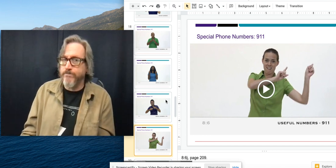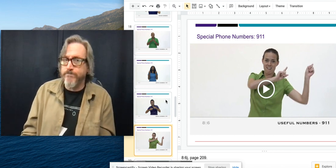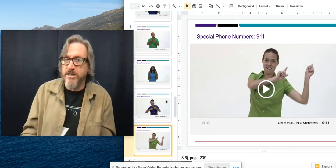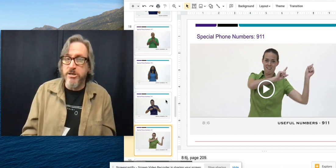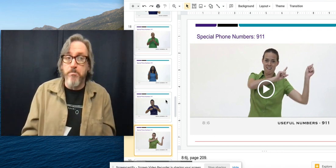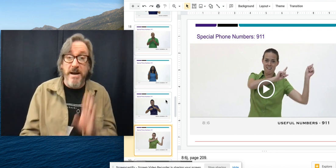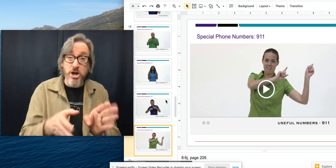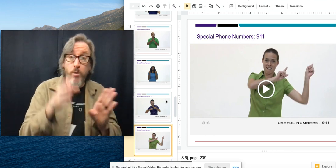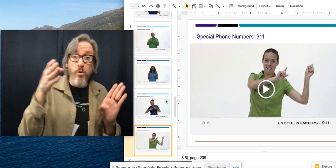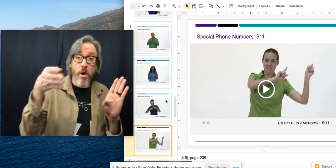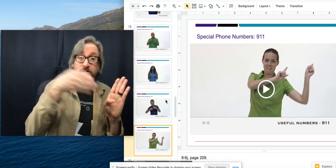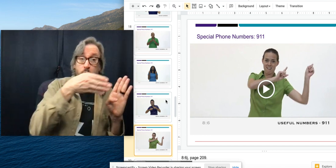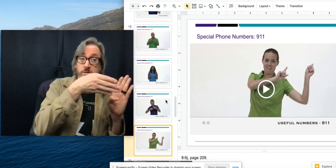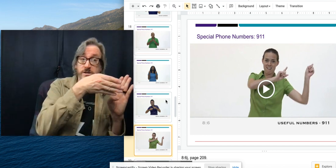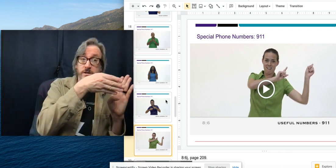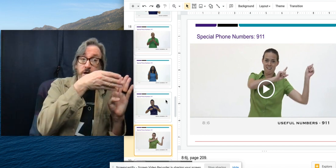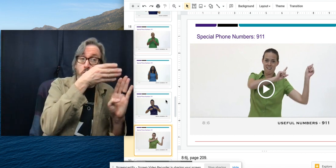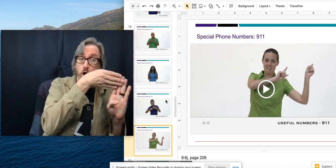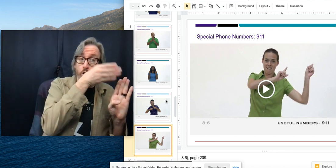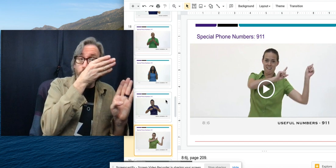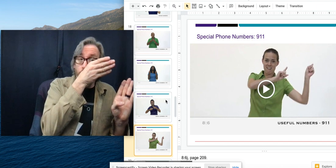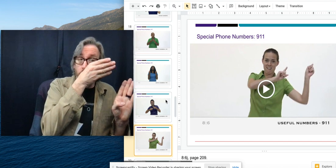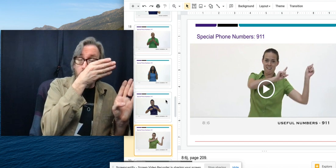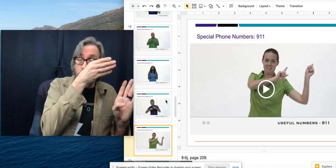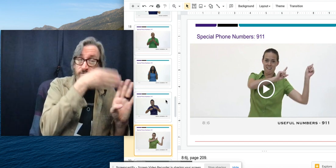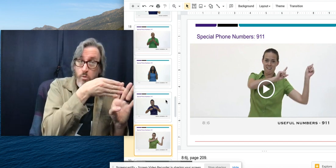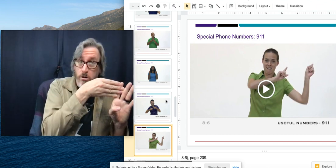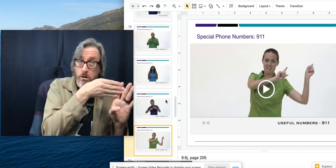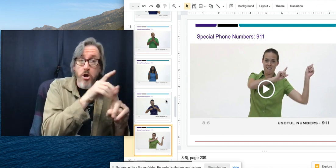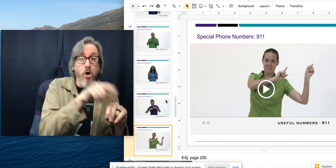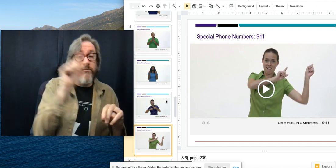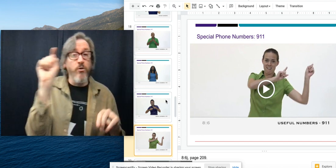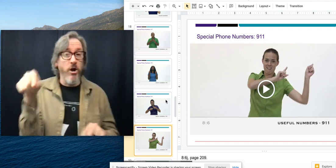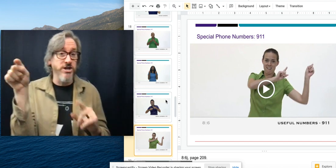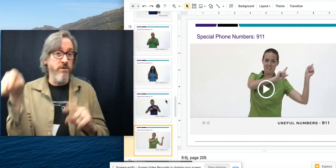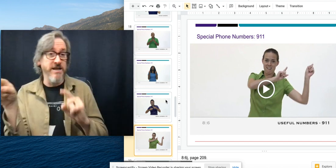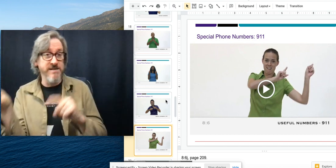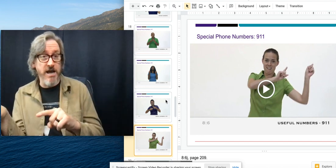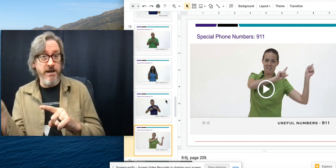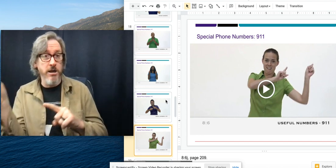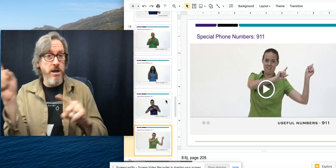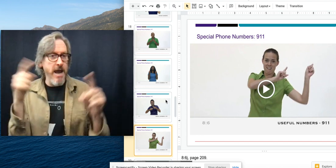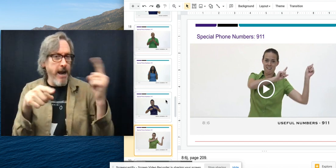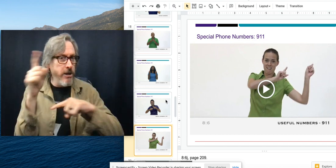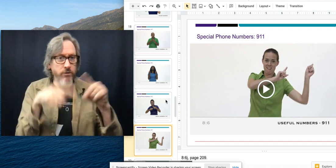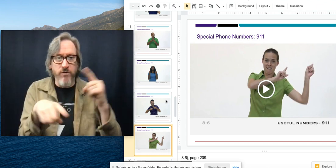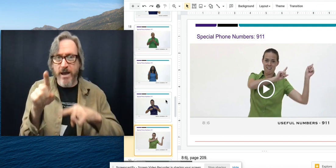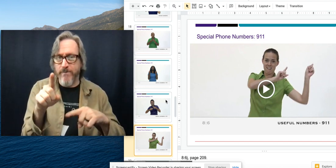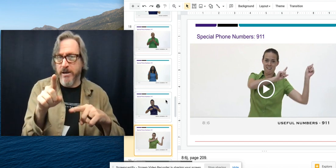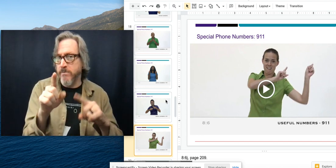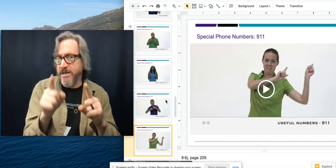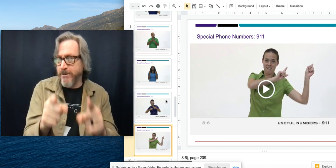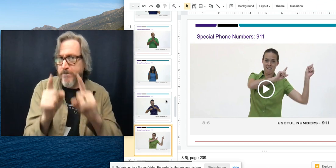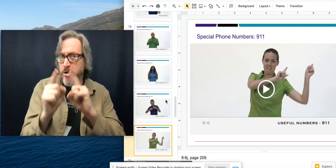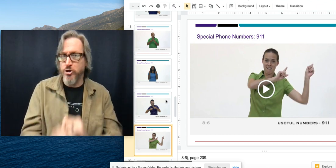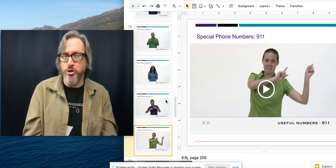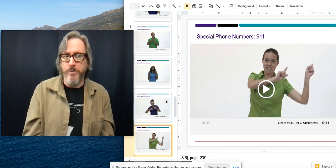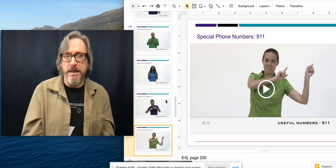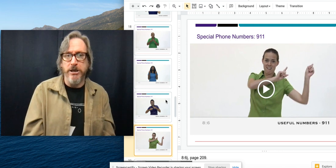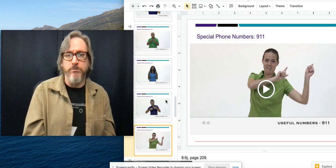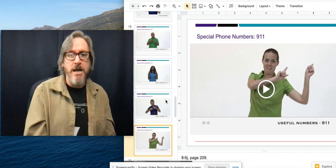So by knowing what those all are for, hopefully watching what they sign, any new vocab that comes